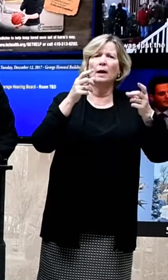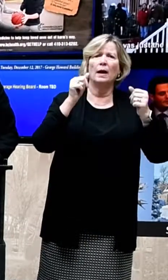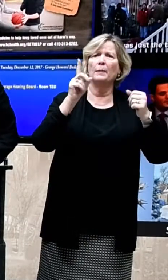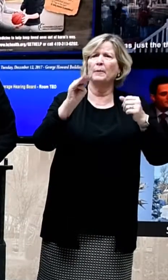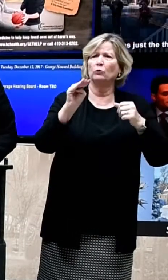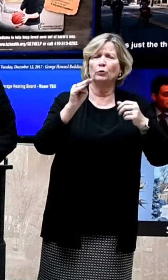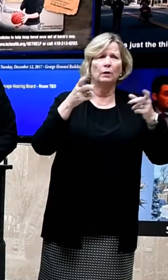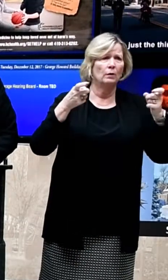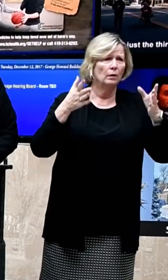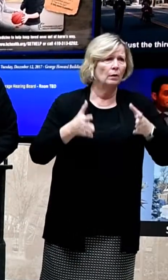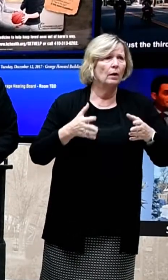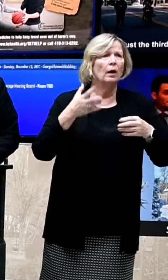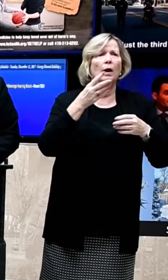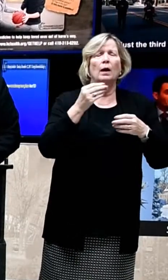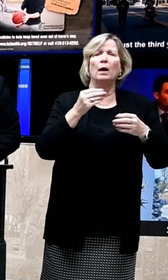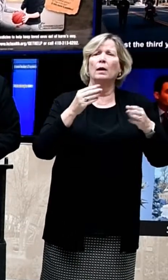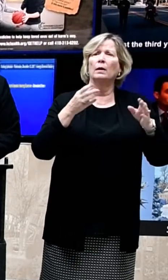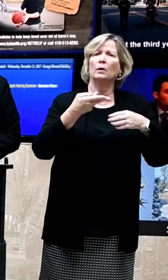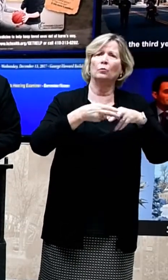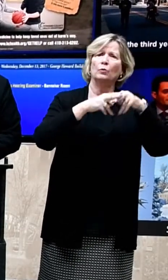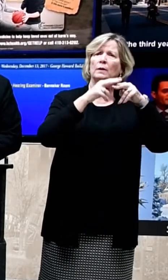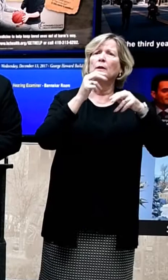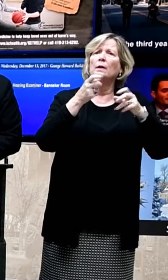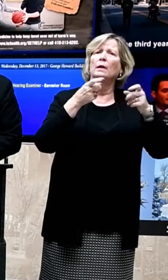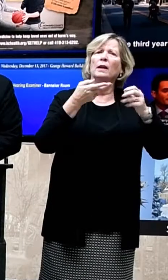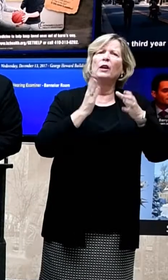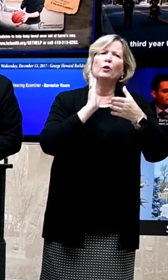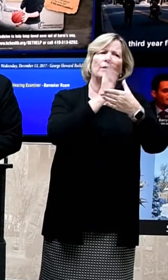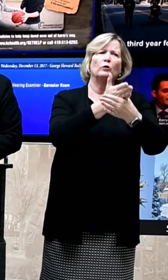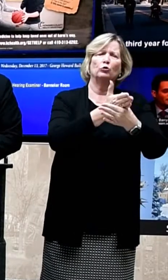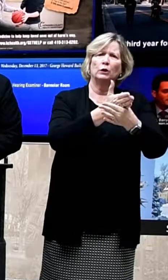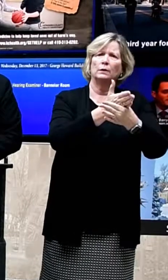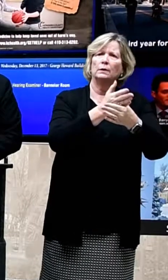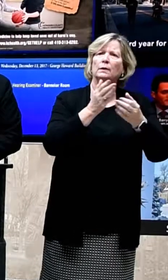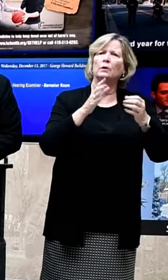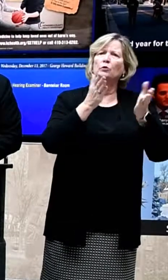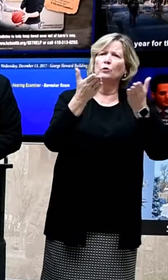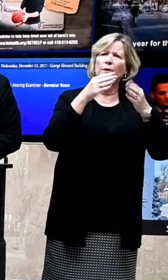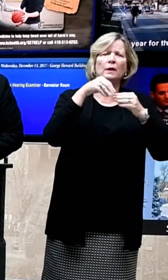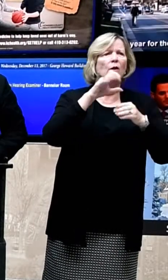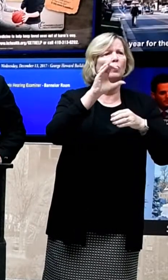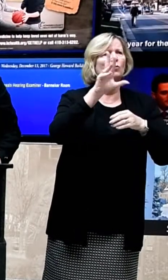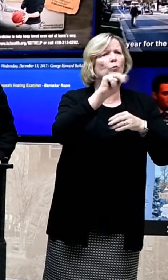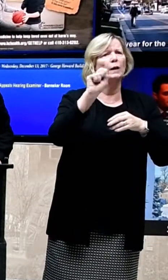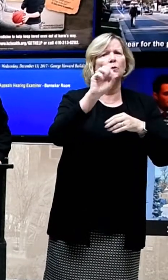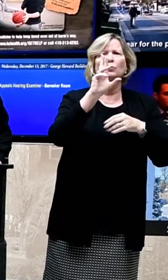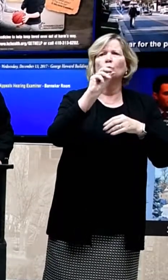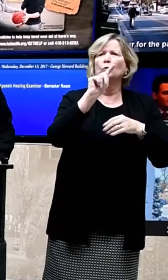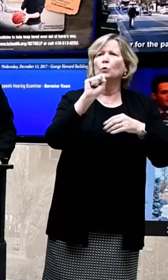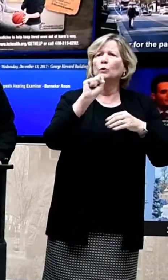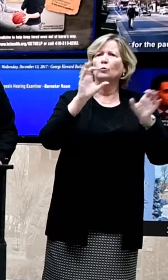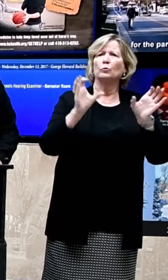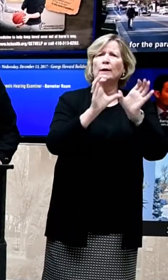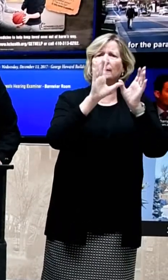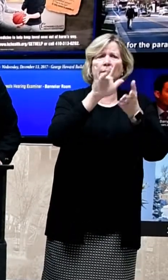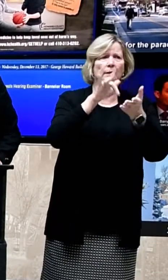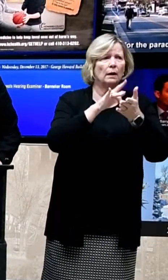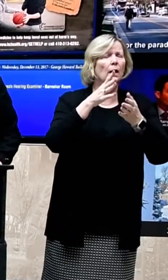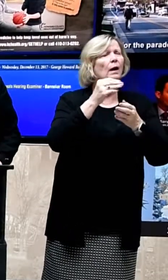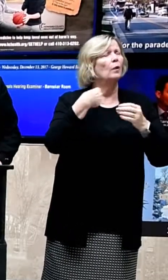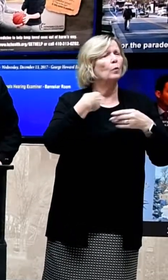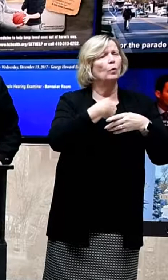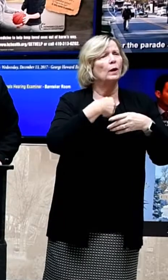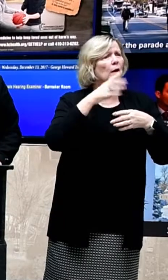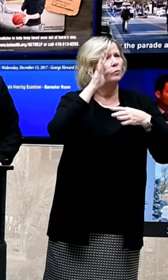of crisis intervention services at the Grassroots Crisis Center. We've also created public service announcements